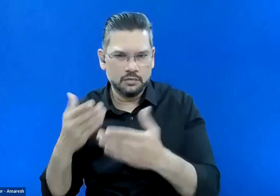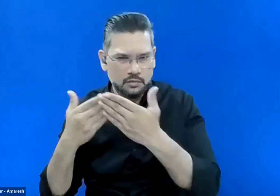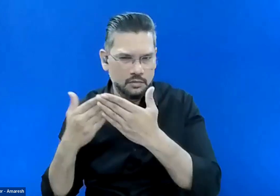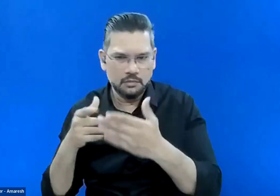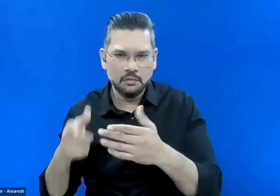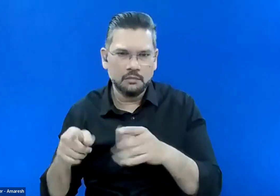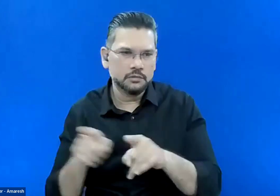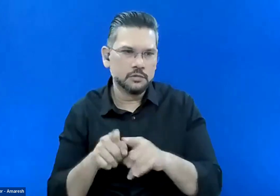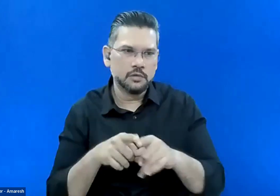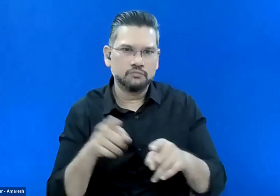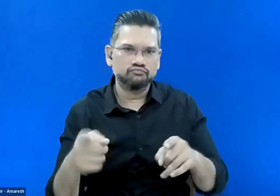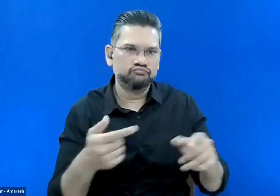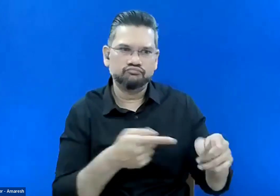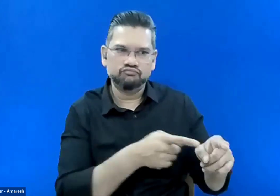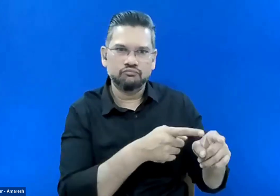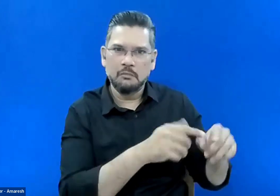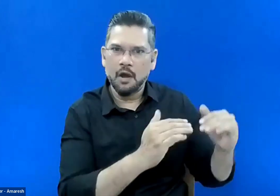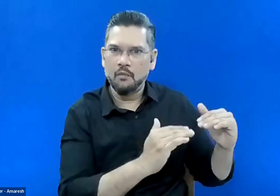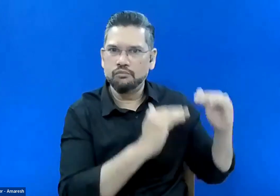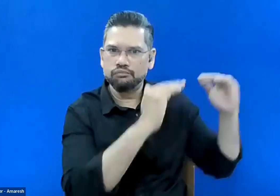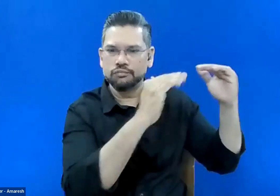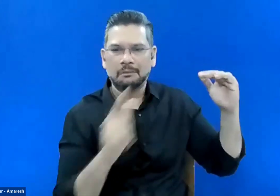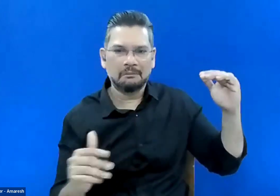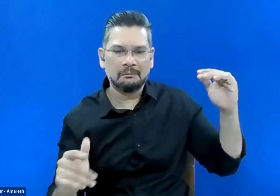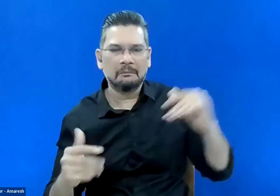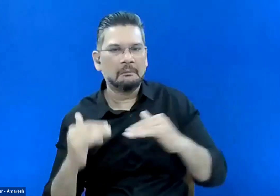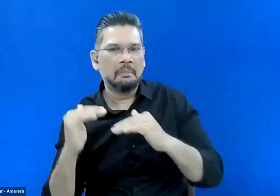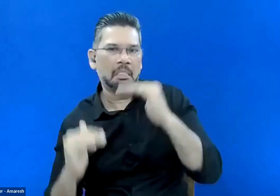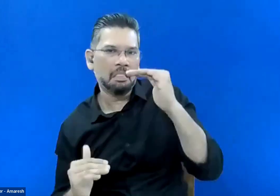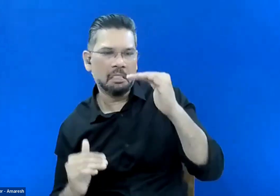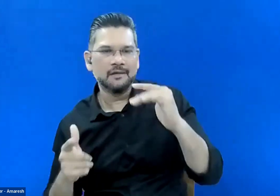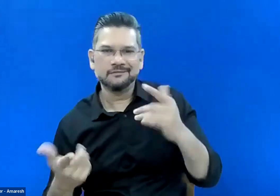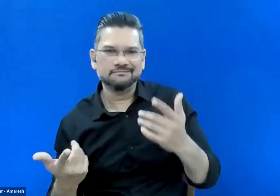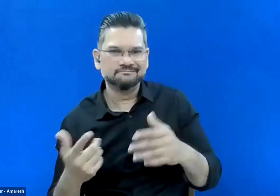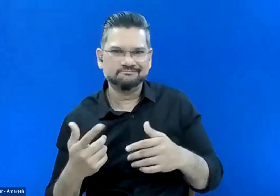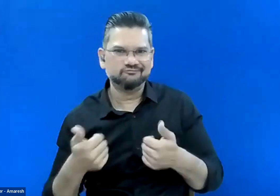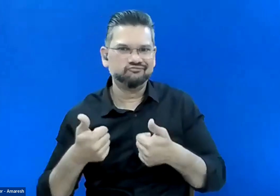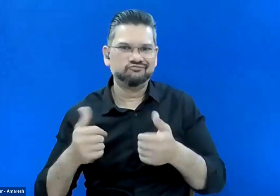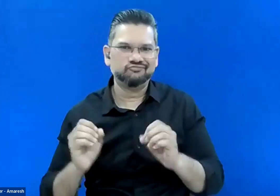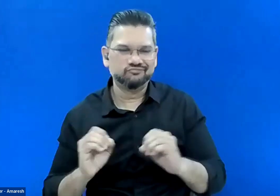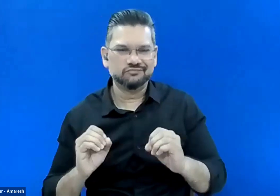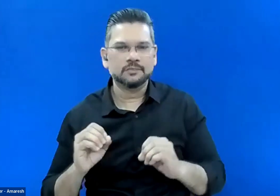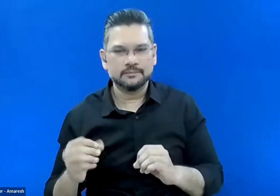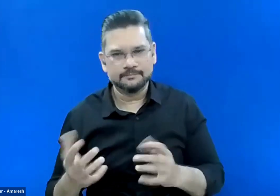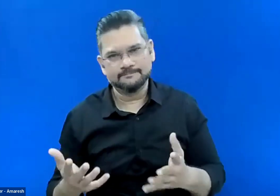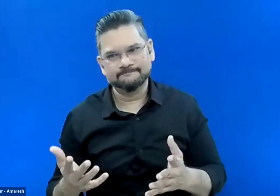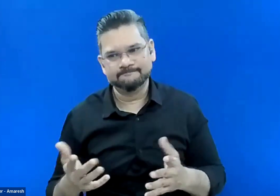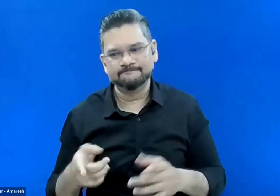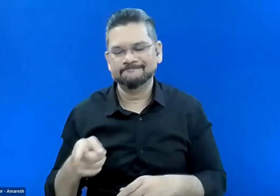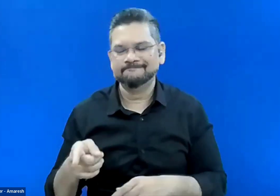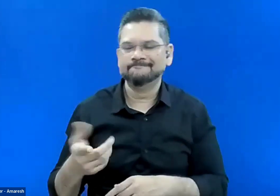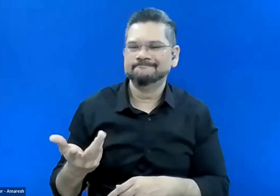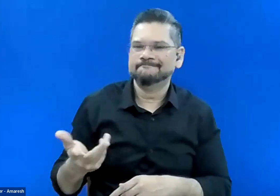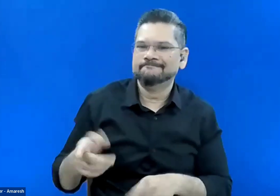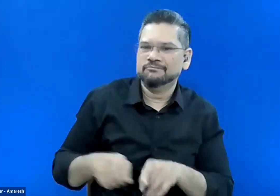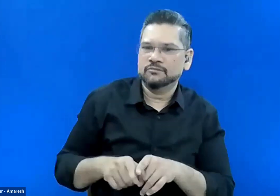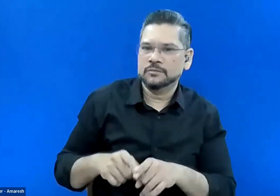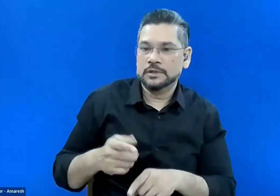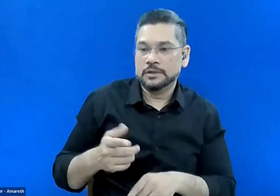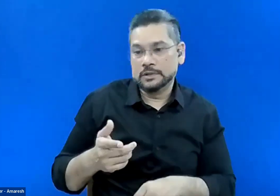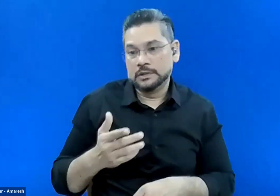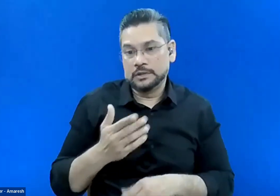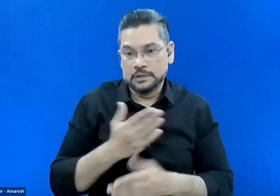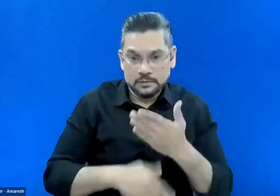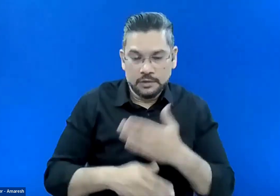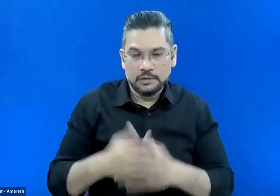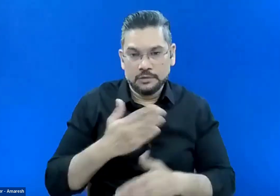lead to holistic learning. It deprives students with and without disabilities of